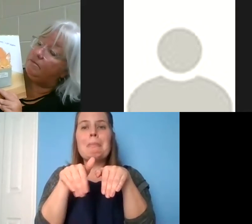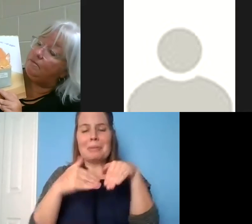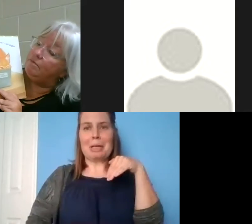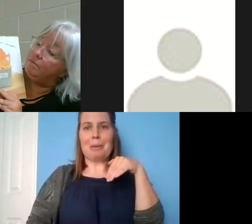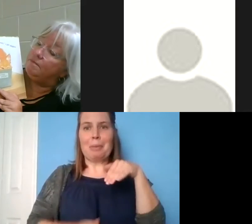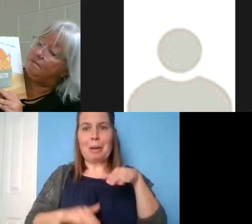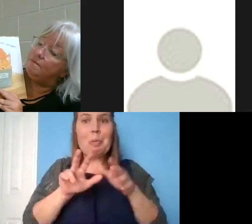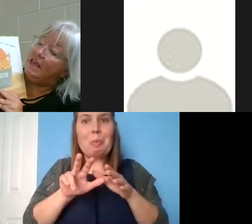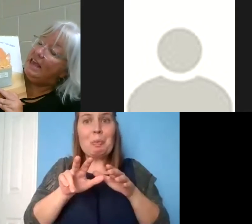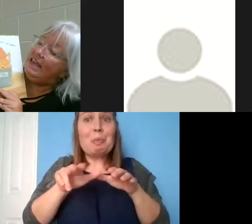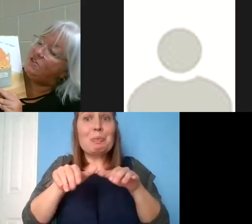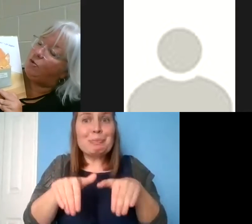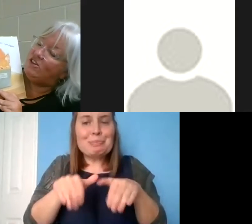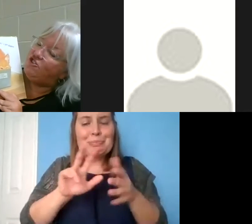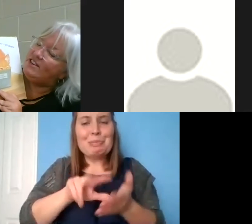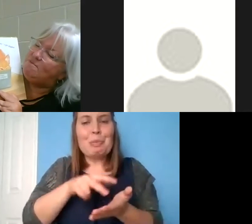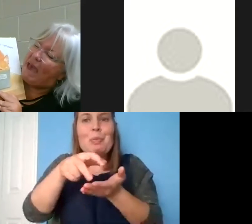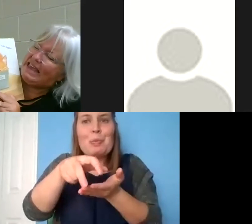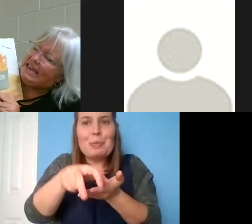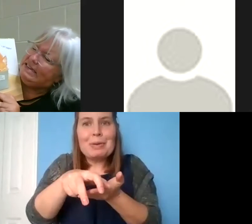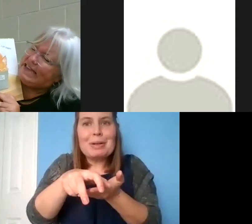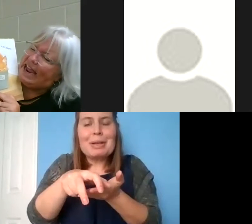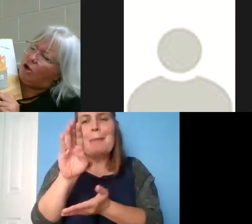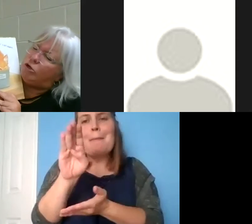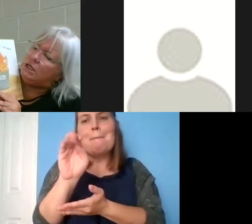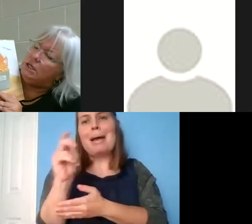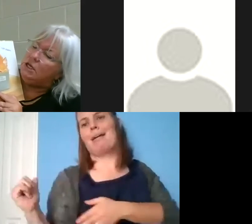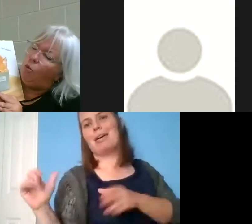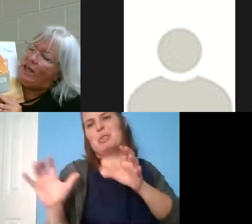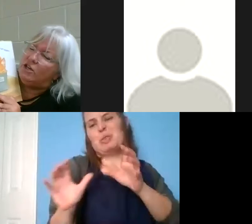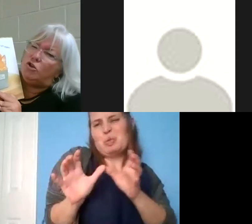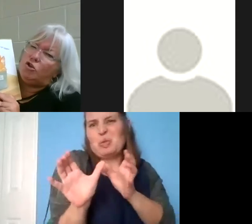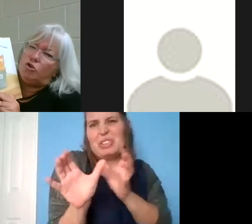belly. He squished his back end down,